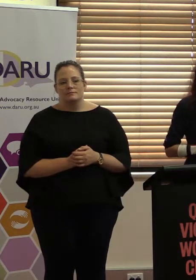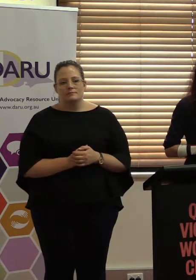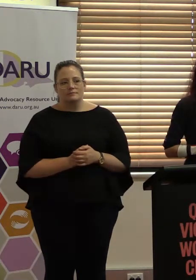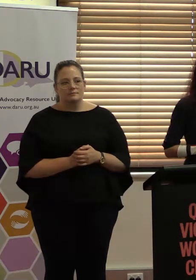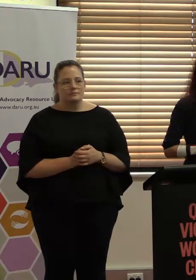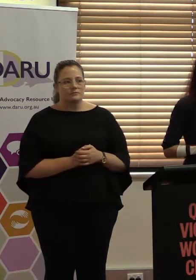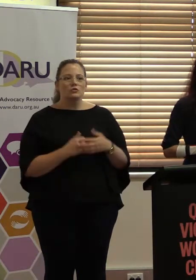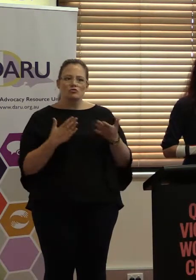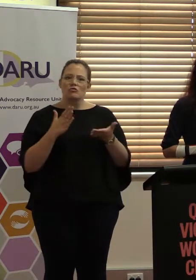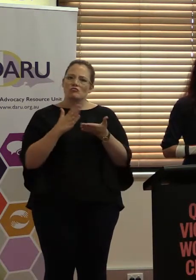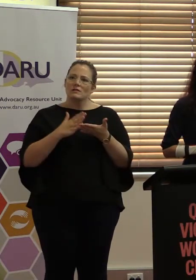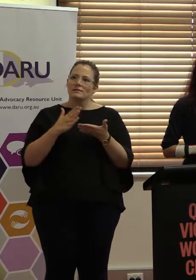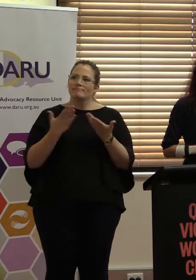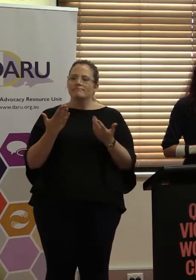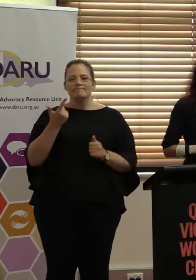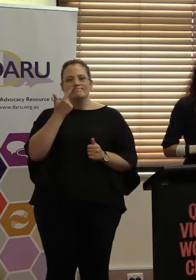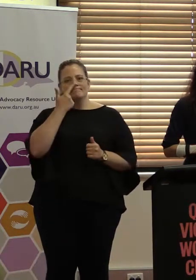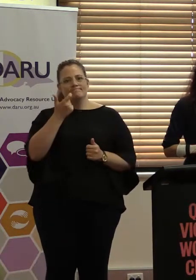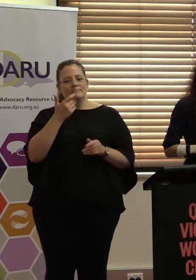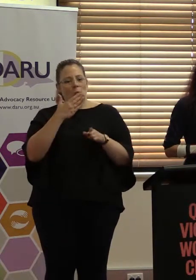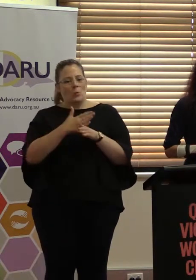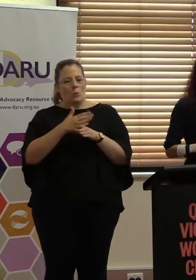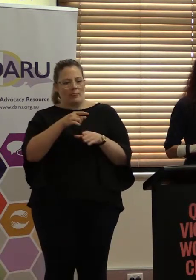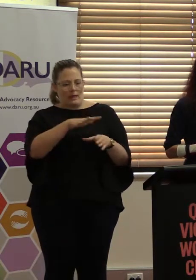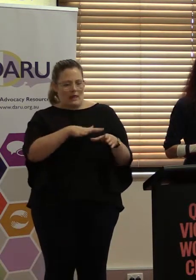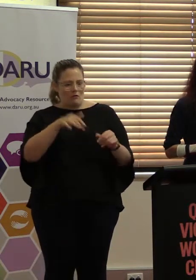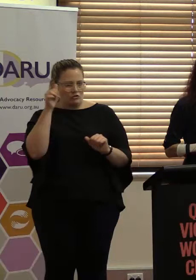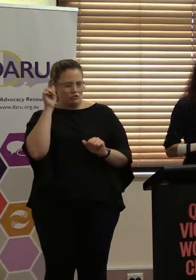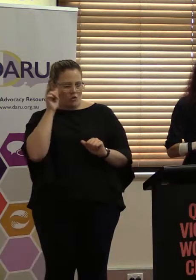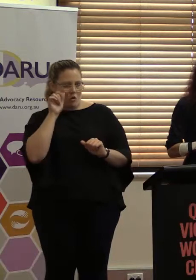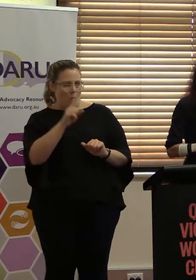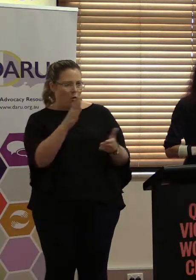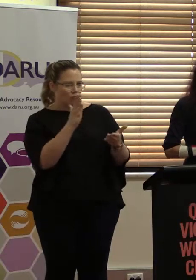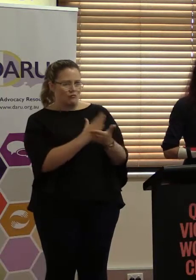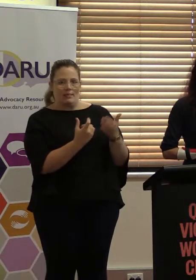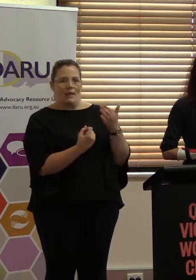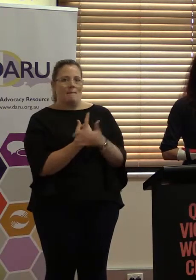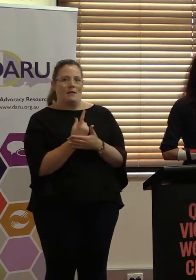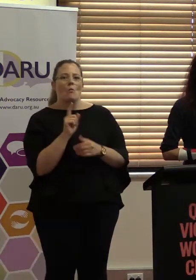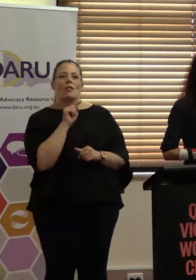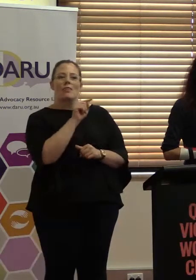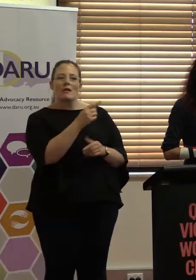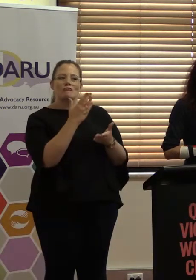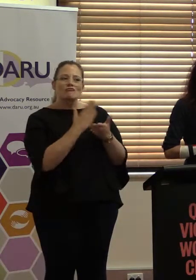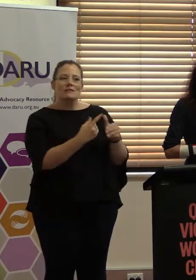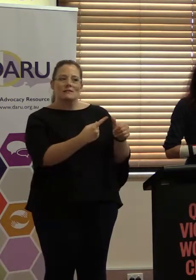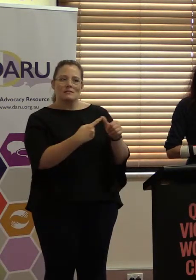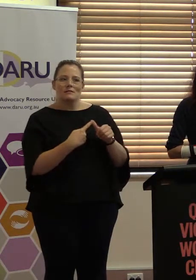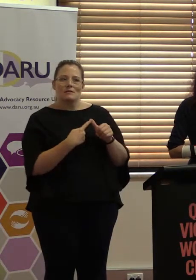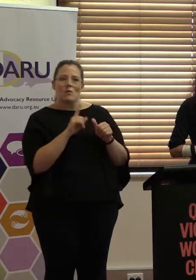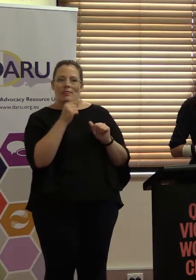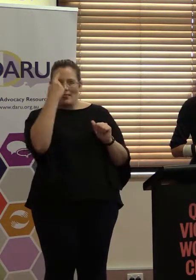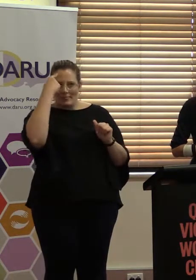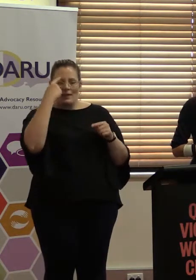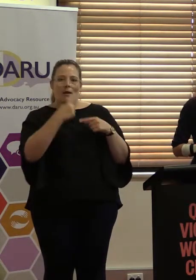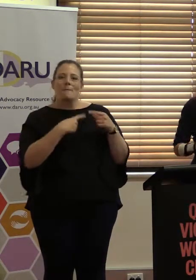handy working in that area to know what's real, how they really think about kids with disabilities, and not